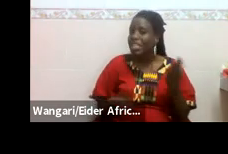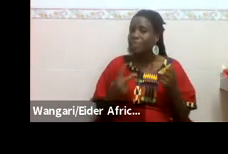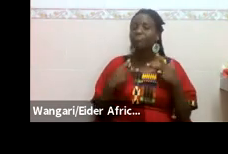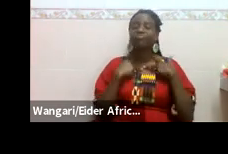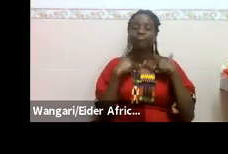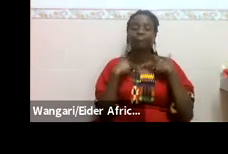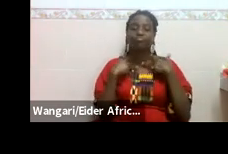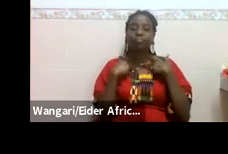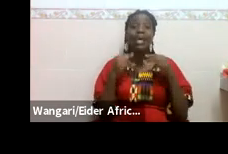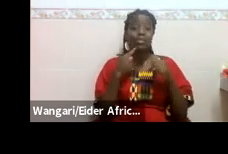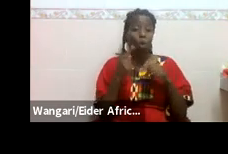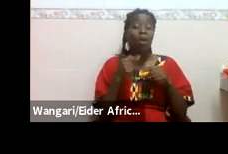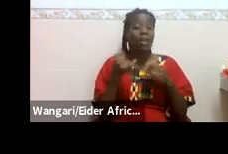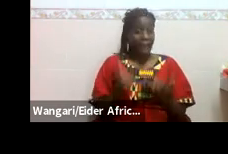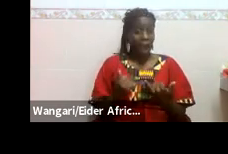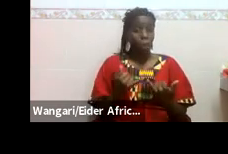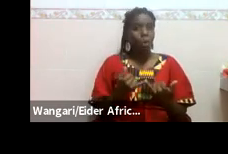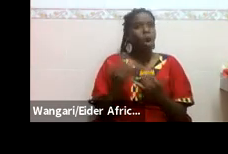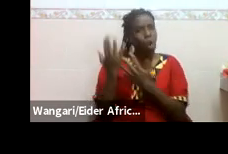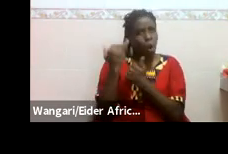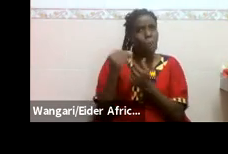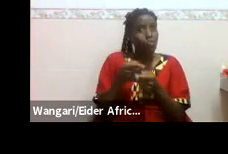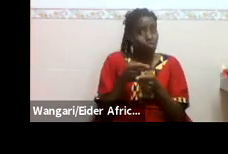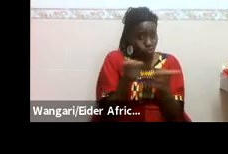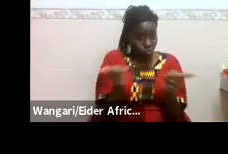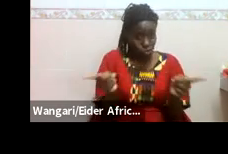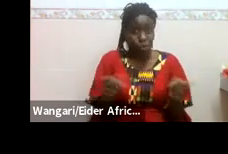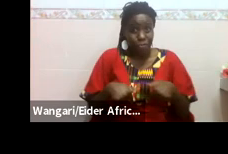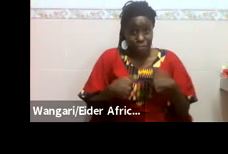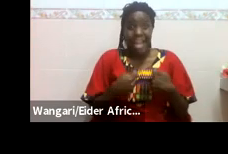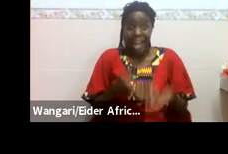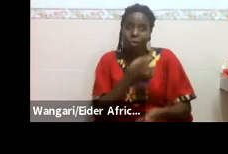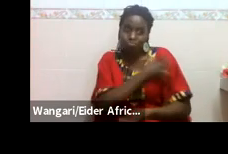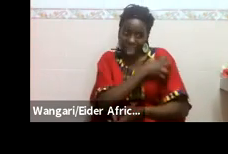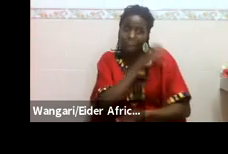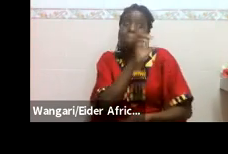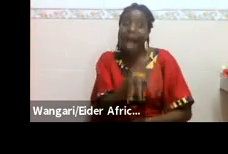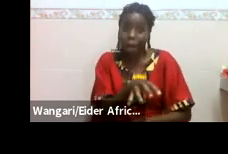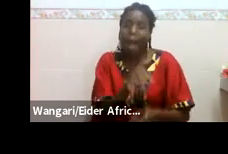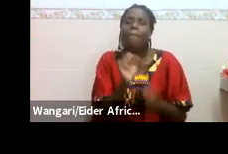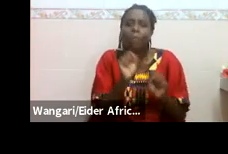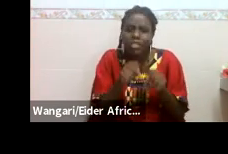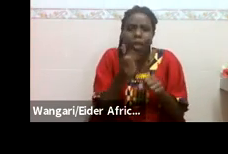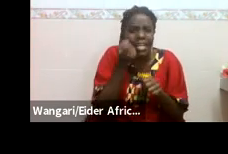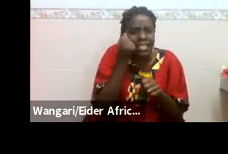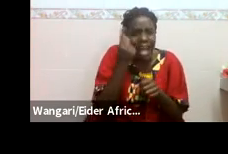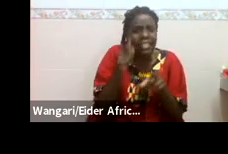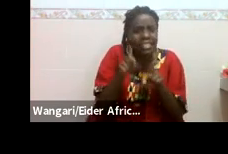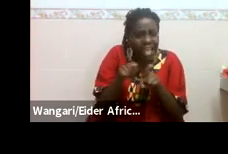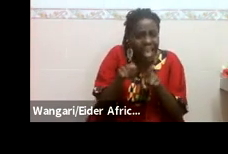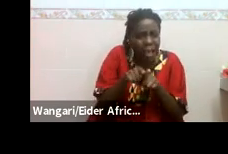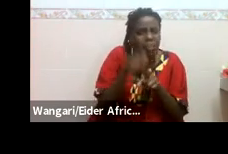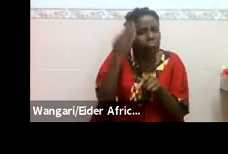your research to confront this and really understand this isn't you. It's the way that